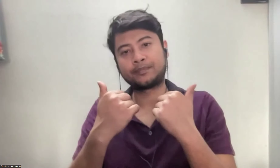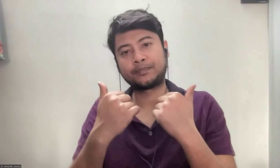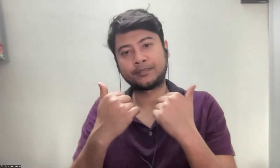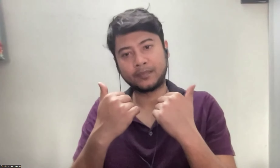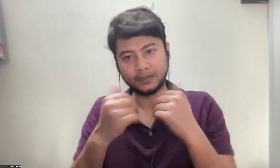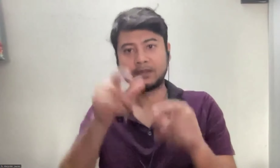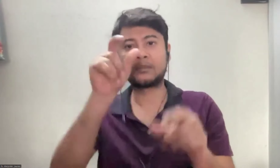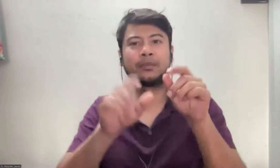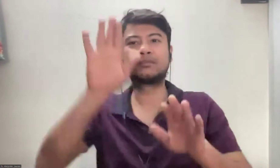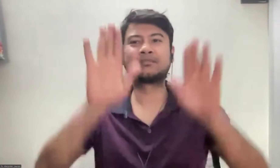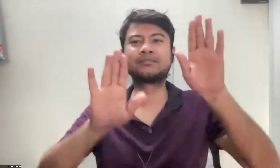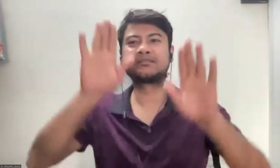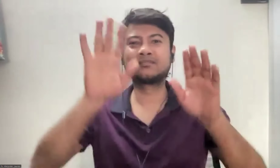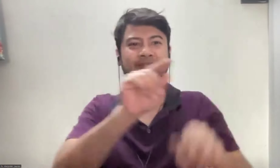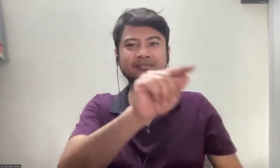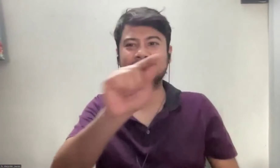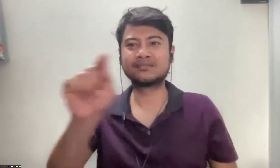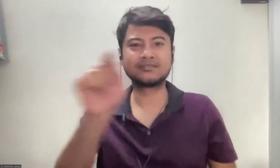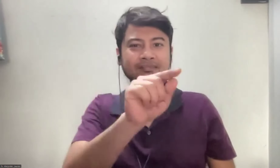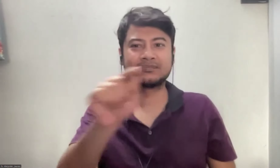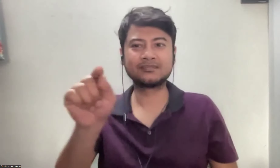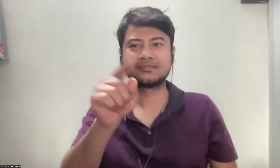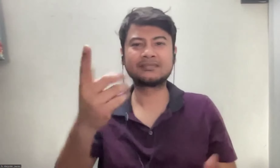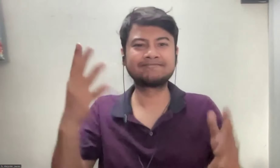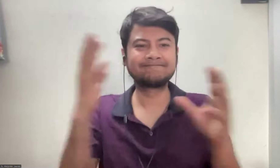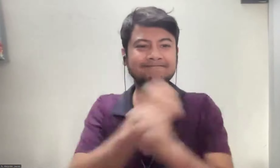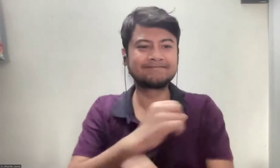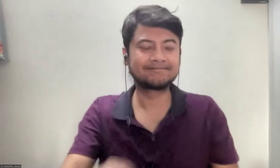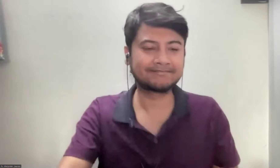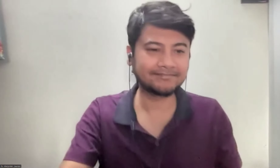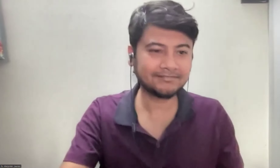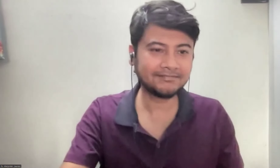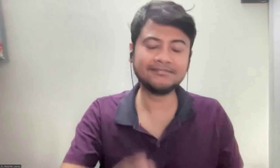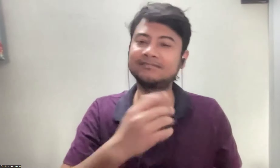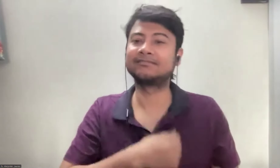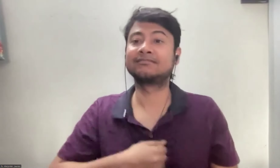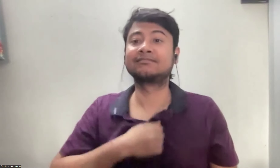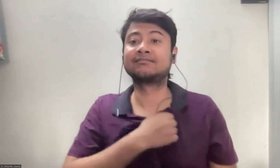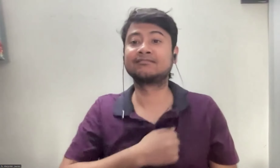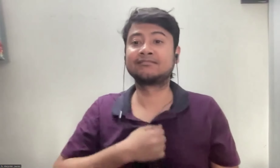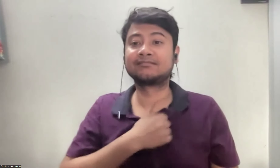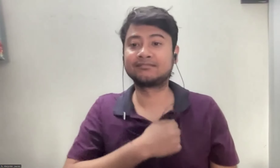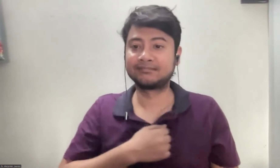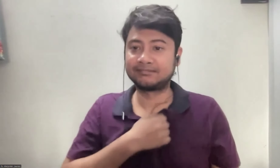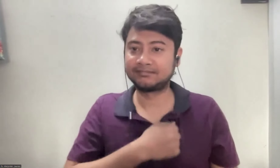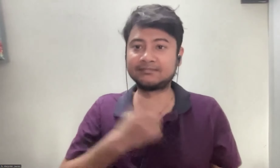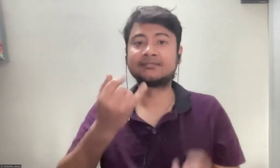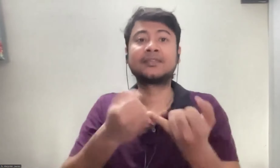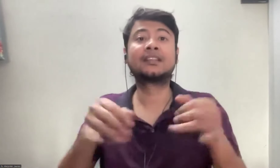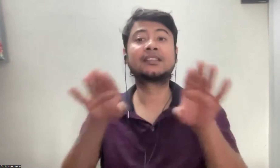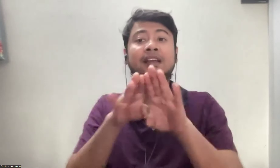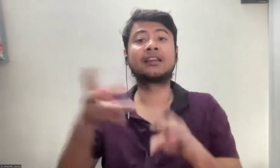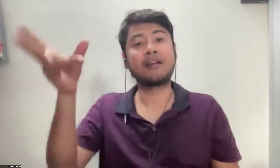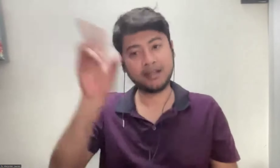will definitely take all questions. Those who want to connect directly by typing it in any language, as I always say,